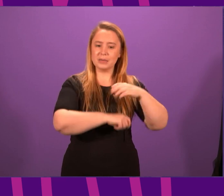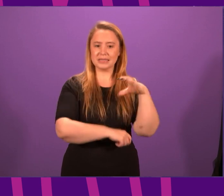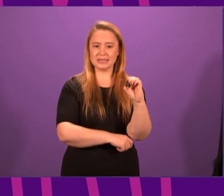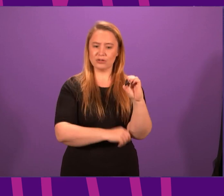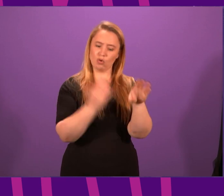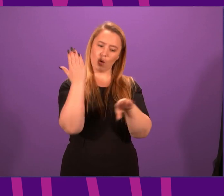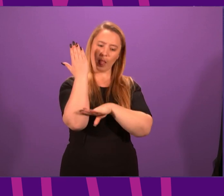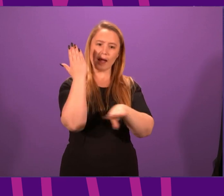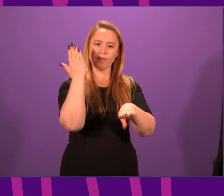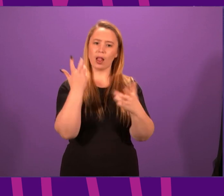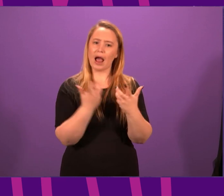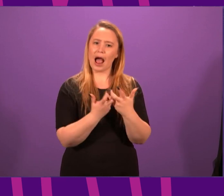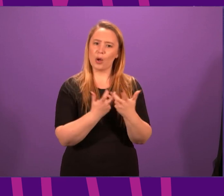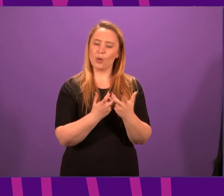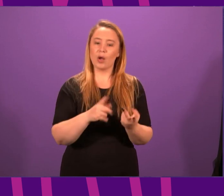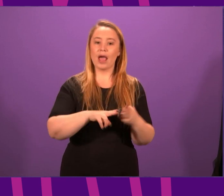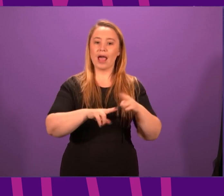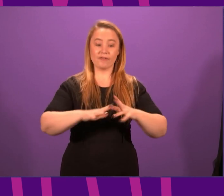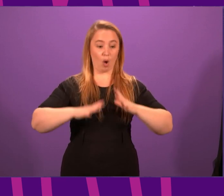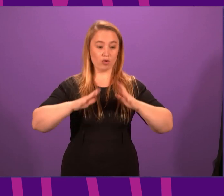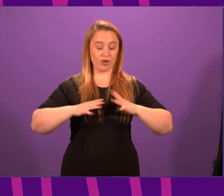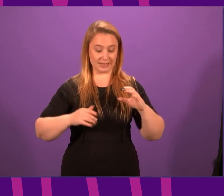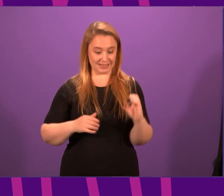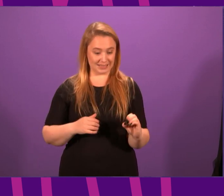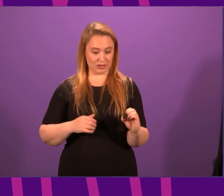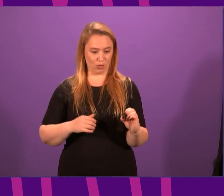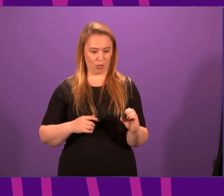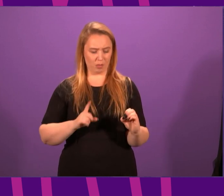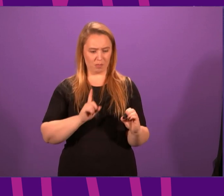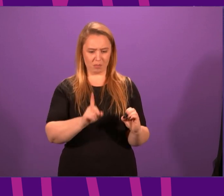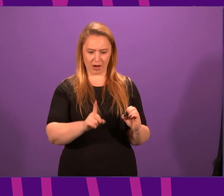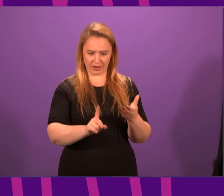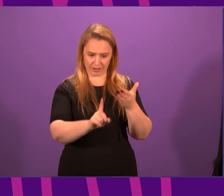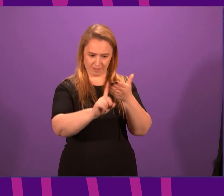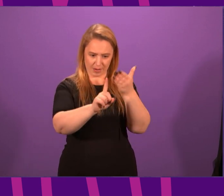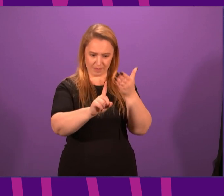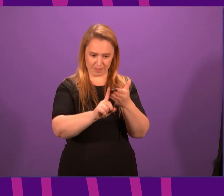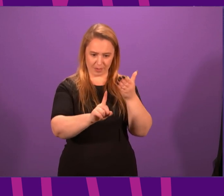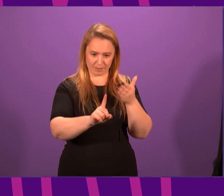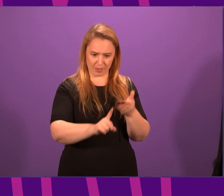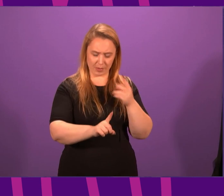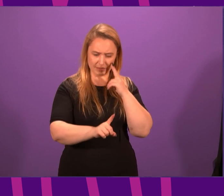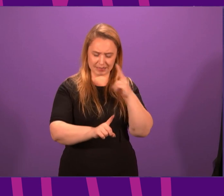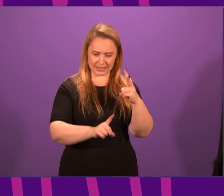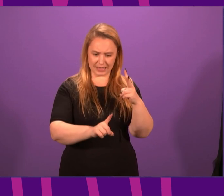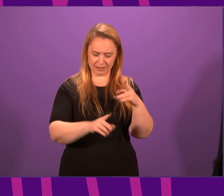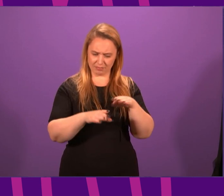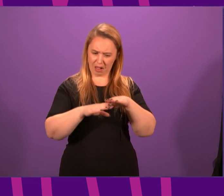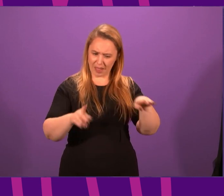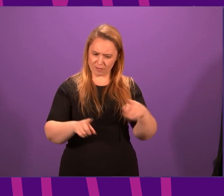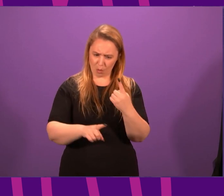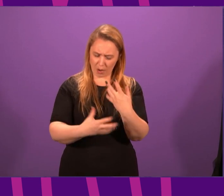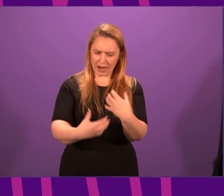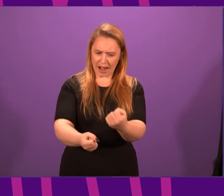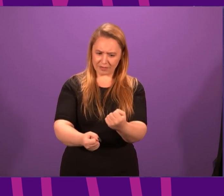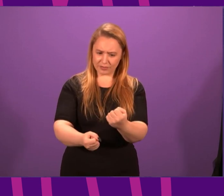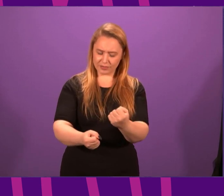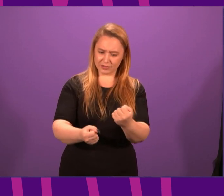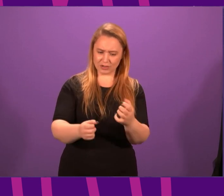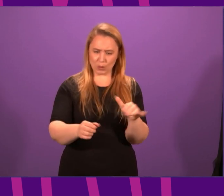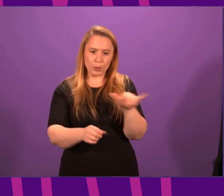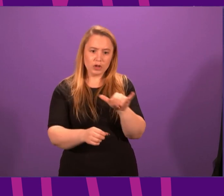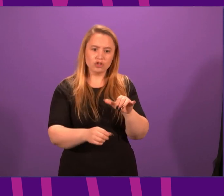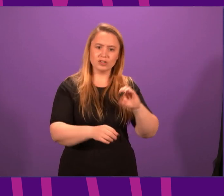that possible if those that are already at 0 in the indicators are just going down to level 1? So we need